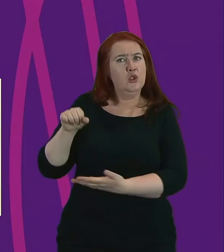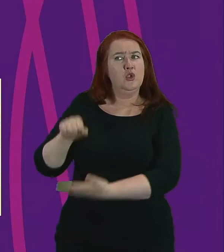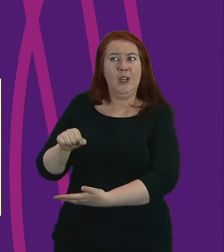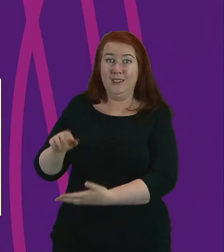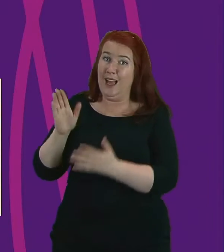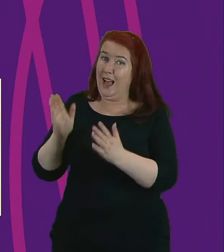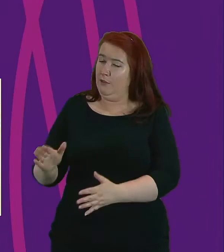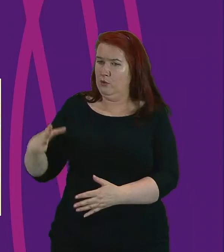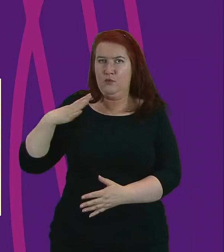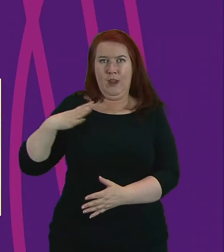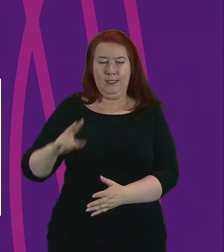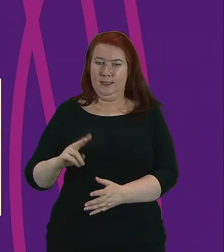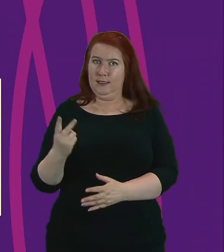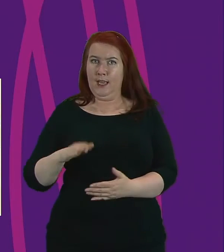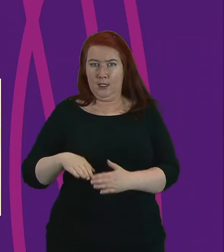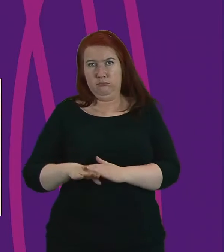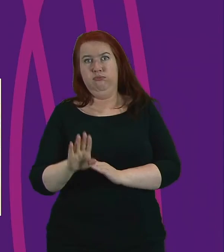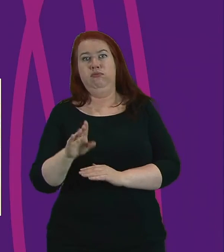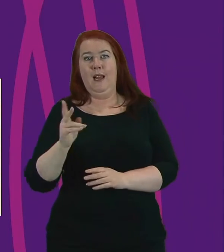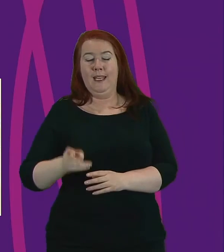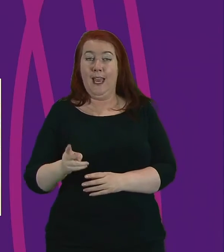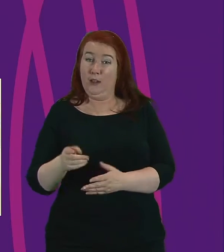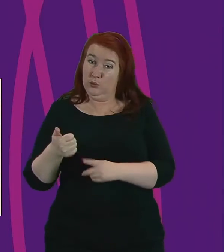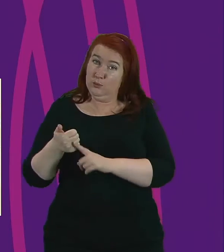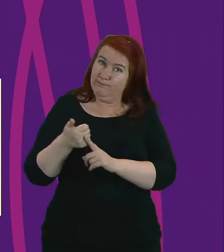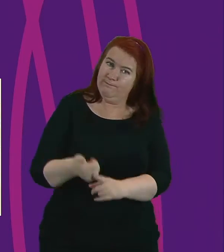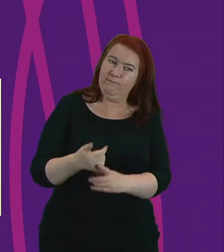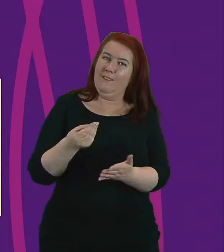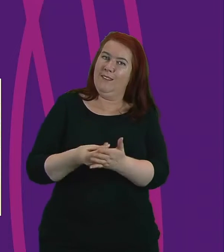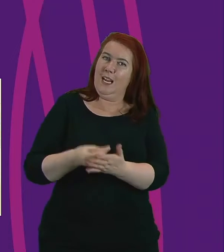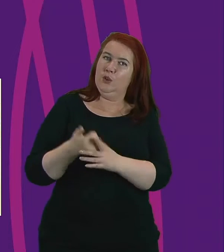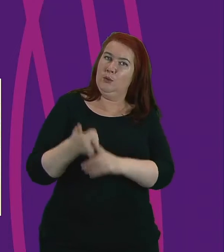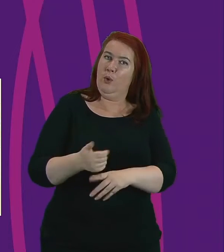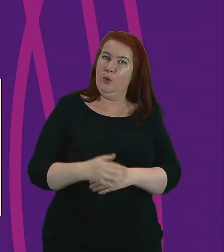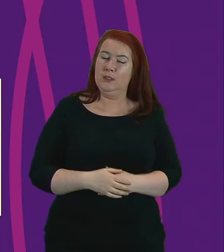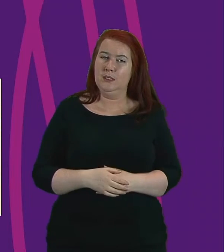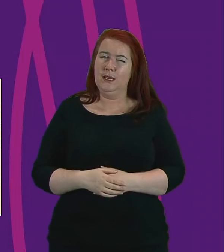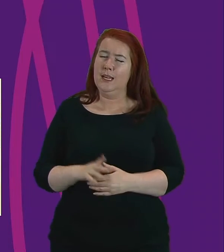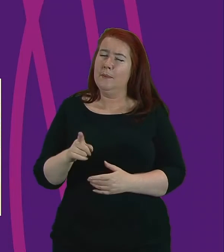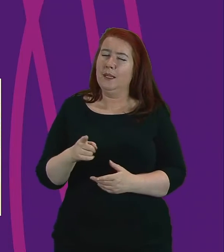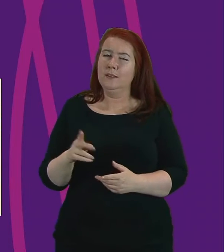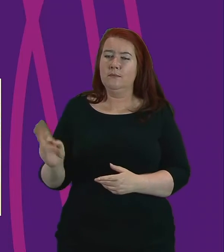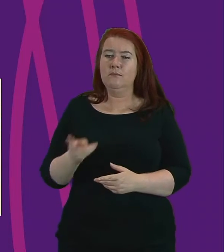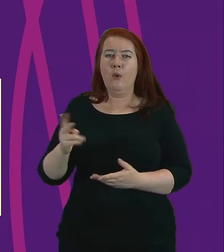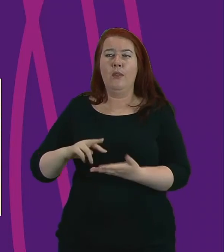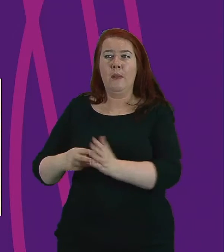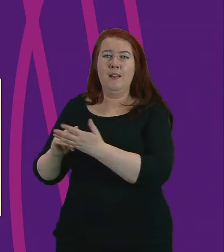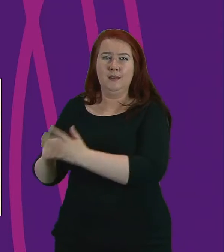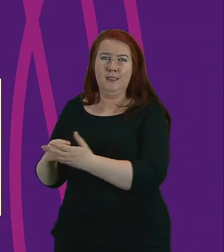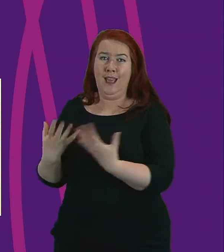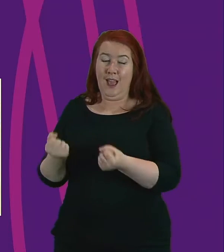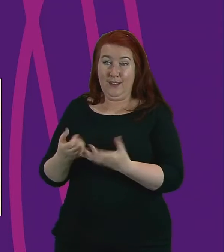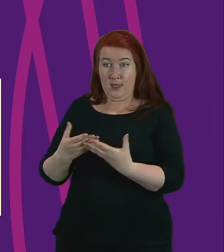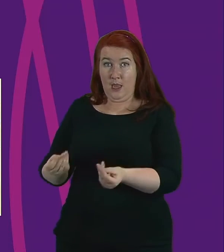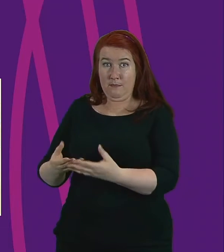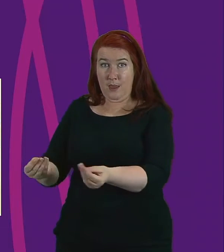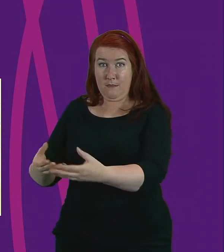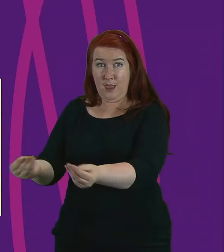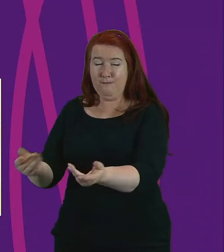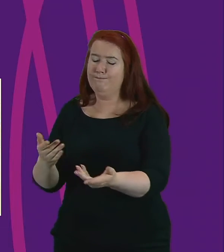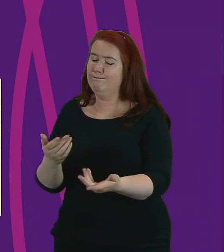second phase of the financial support as well. But the gaps in the schemes now are leaving many people in great